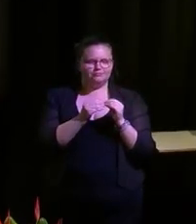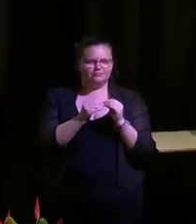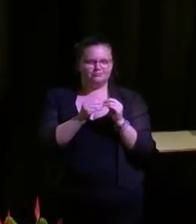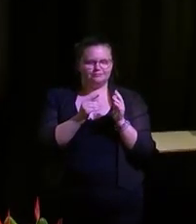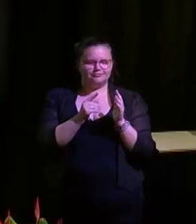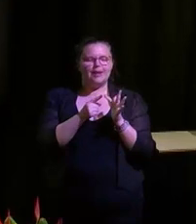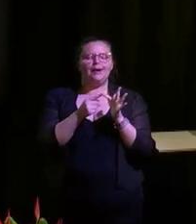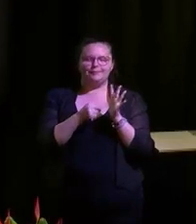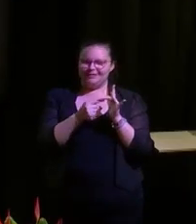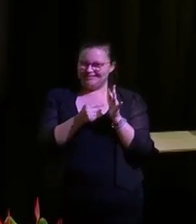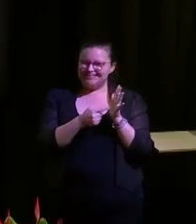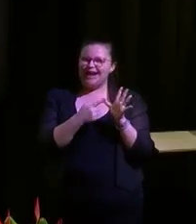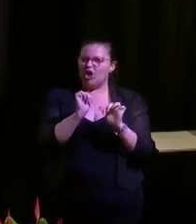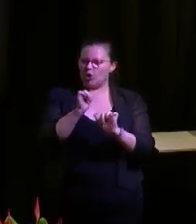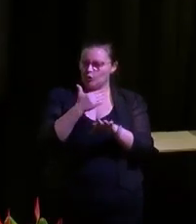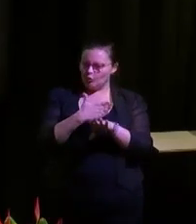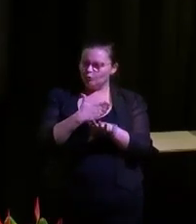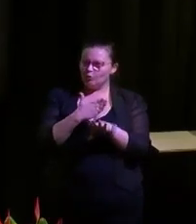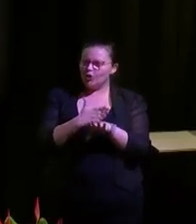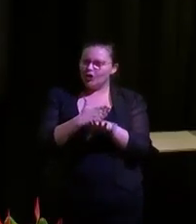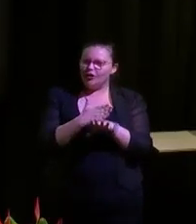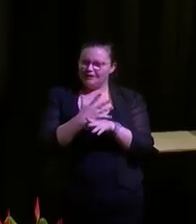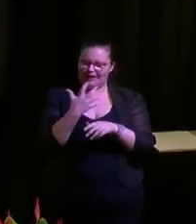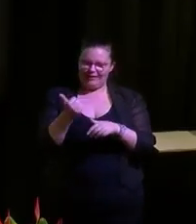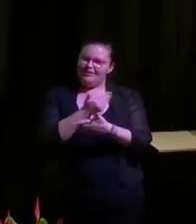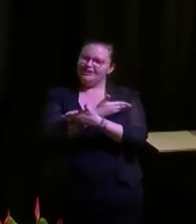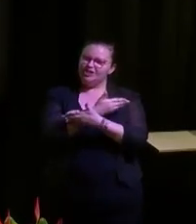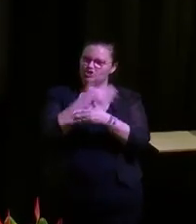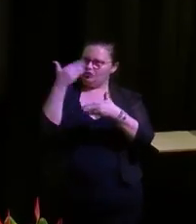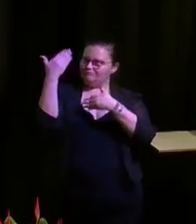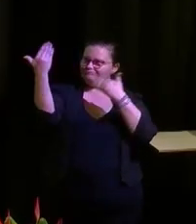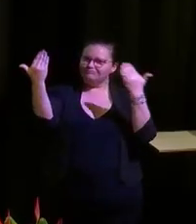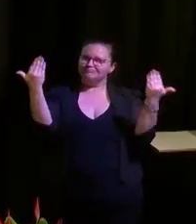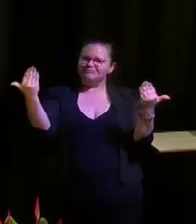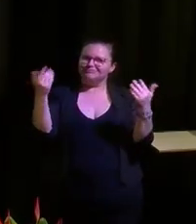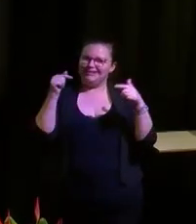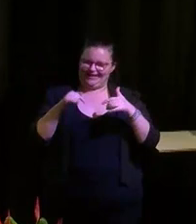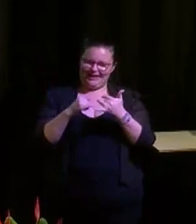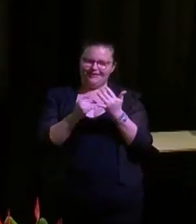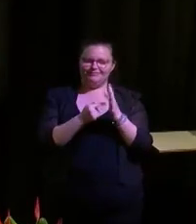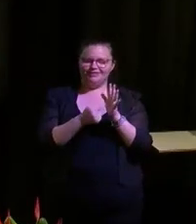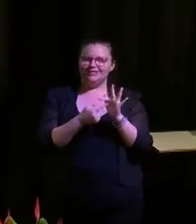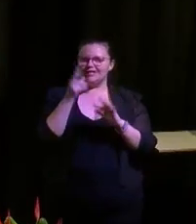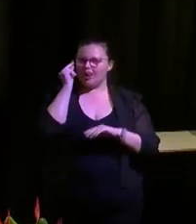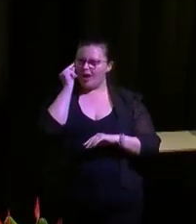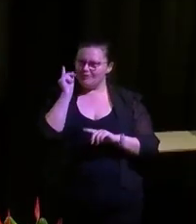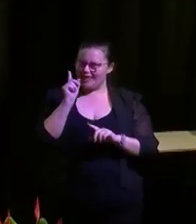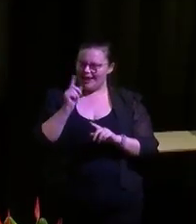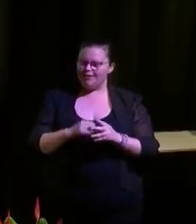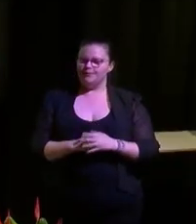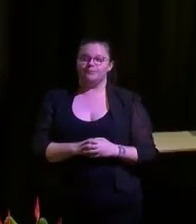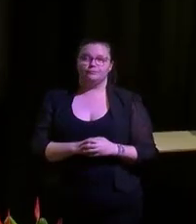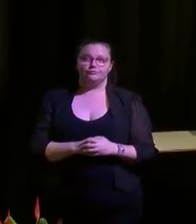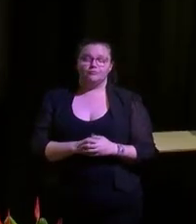of the T-shirts are actually exhibited alongside Legacy here at the State Library now. Yeah, so the T-shirts